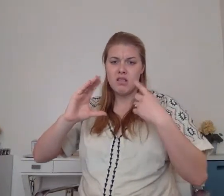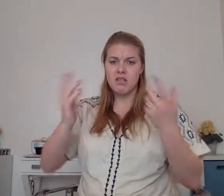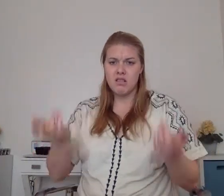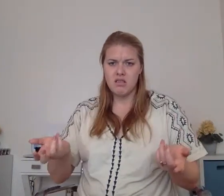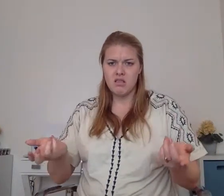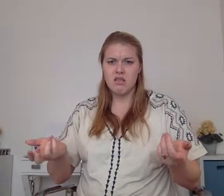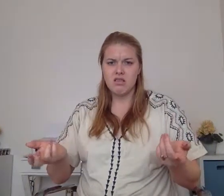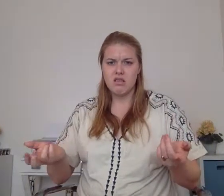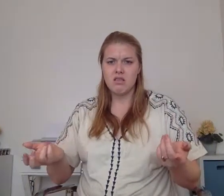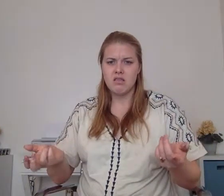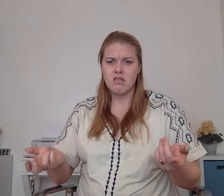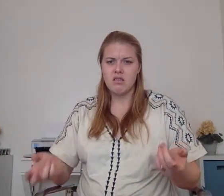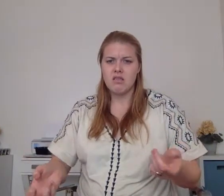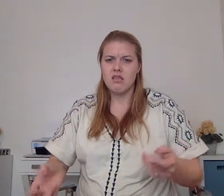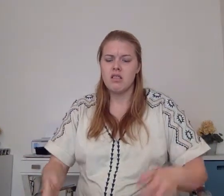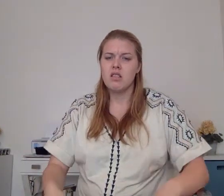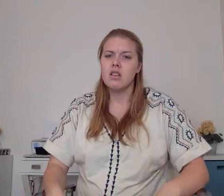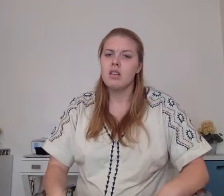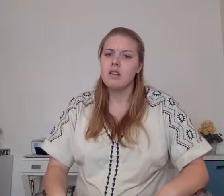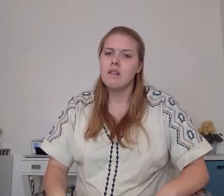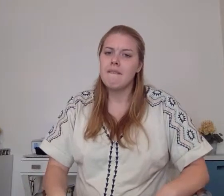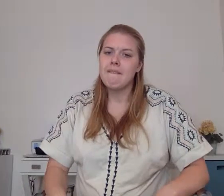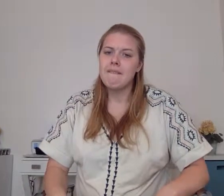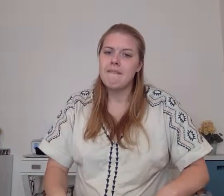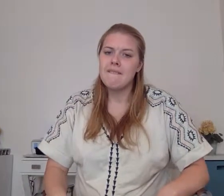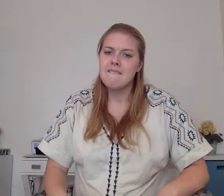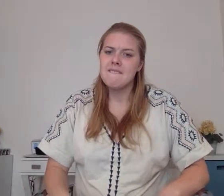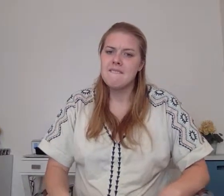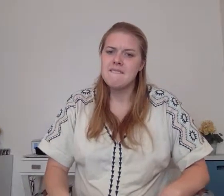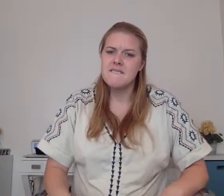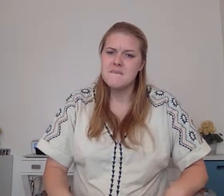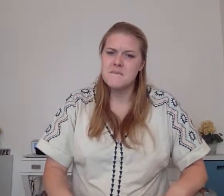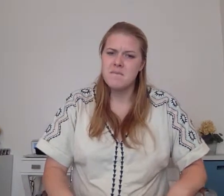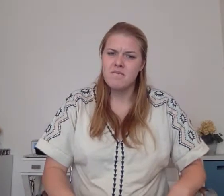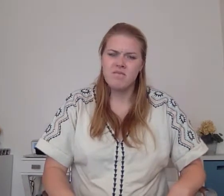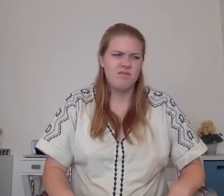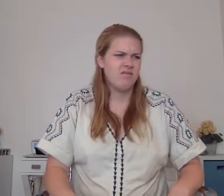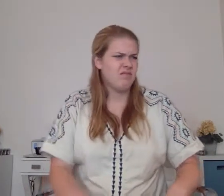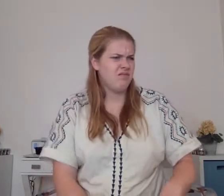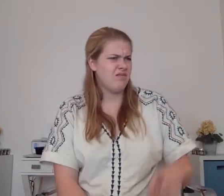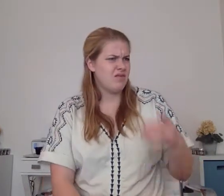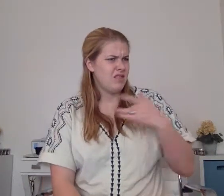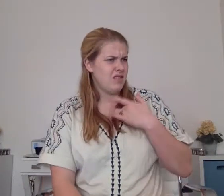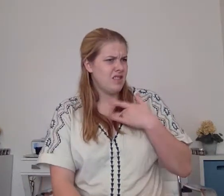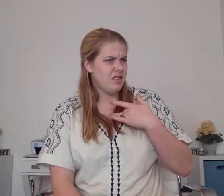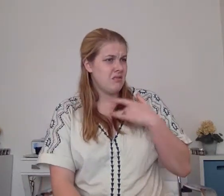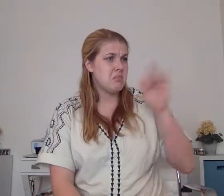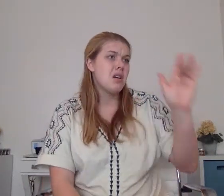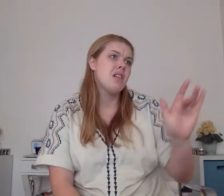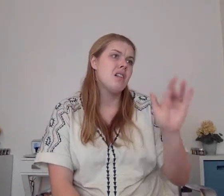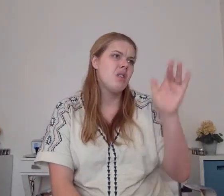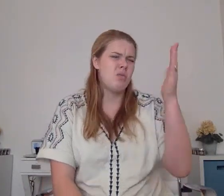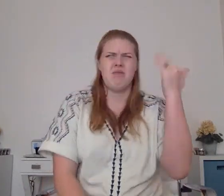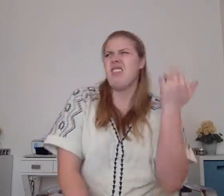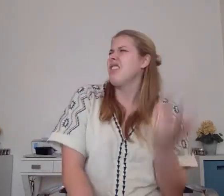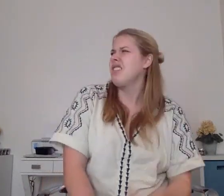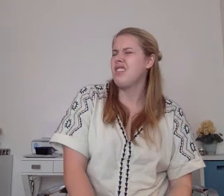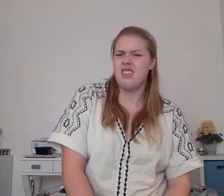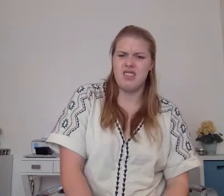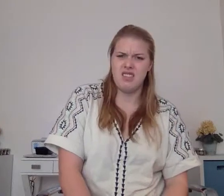disturbing, only because it's so widespread. They say, why do you feel sorry for them? Why do you feel